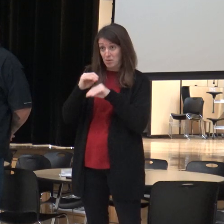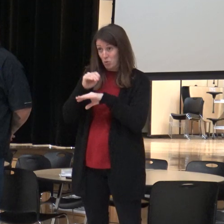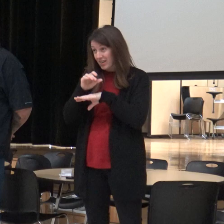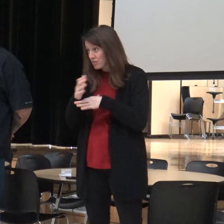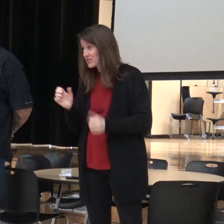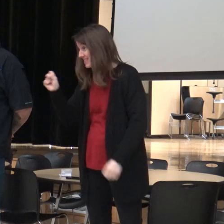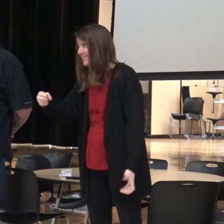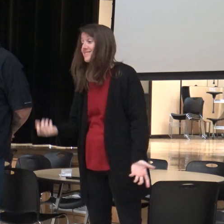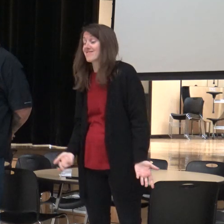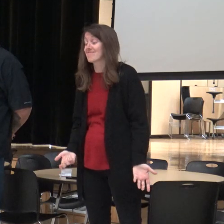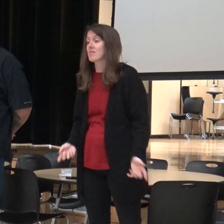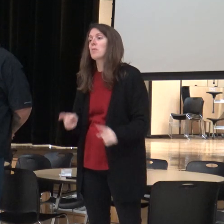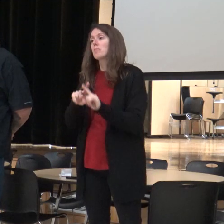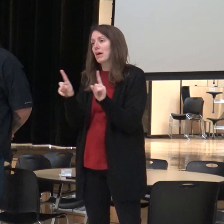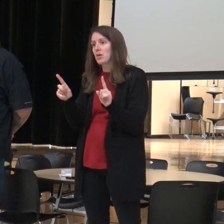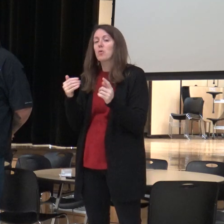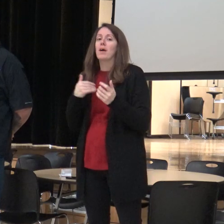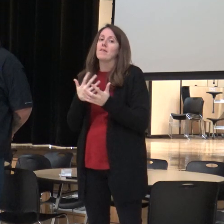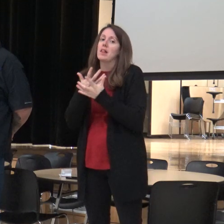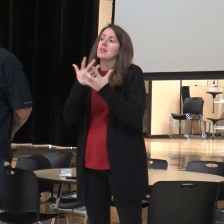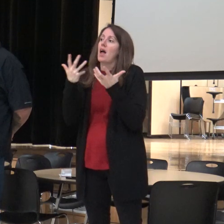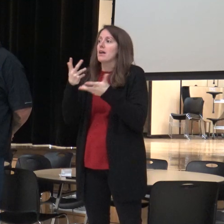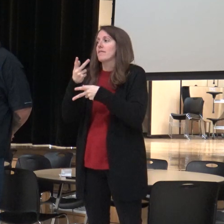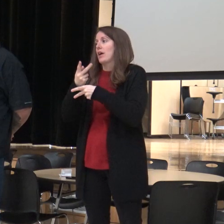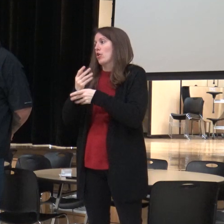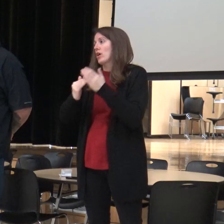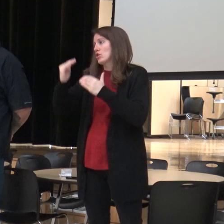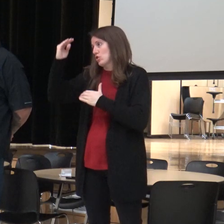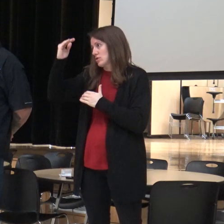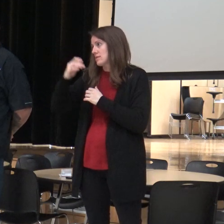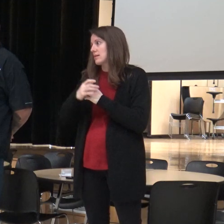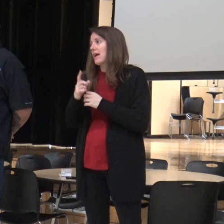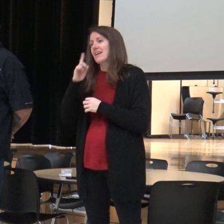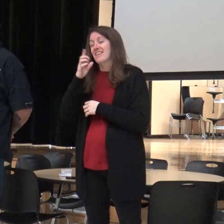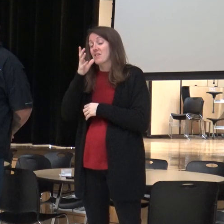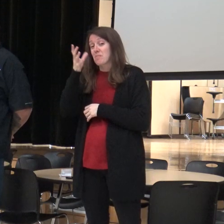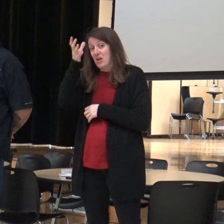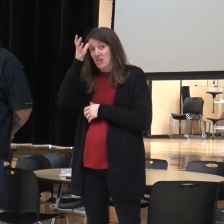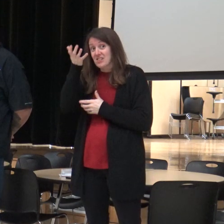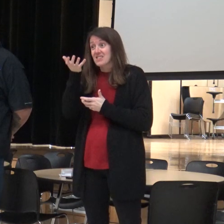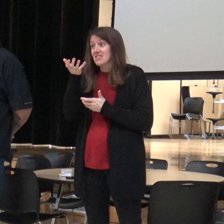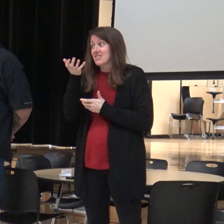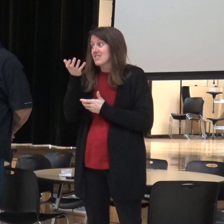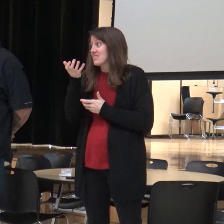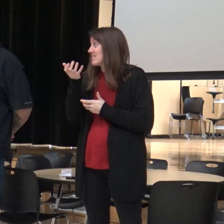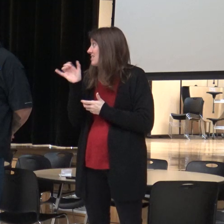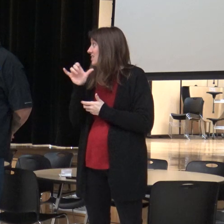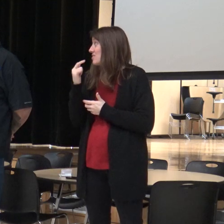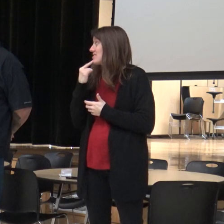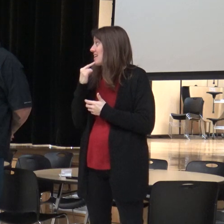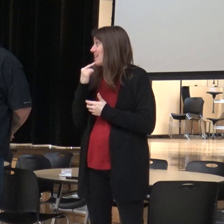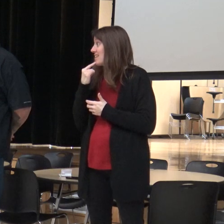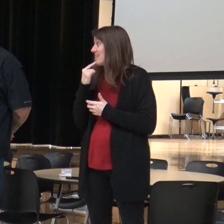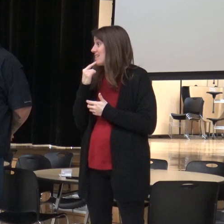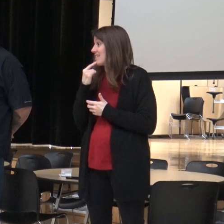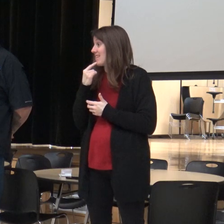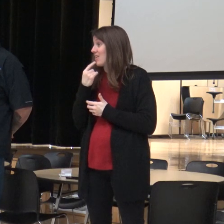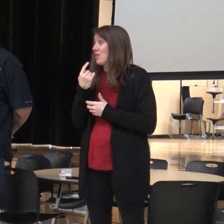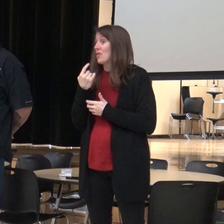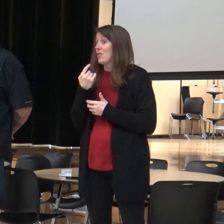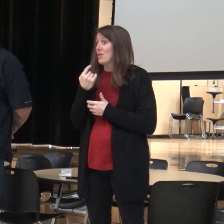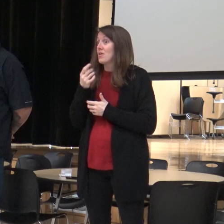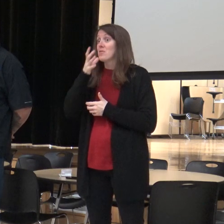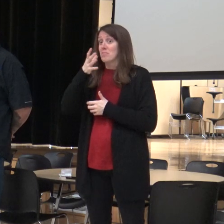counselors? But we have lots of caring adults. And I think parents, like you said, I think a parent pointed out here, we're parenting a lot of other kids